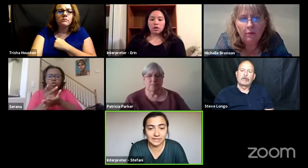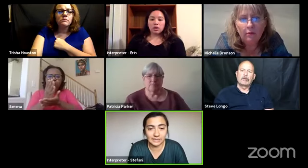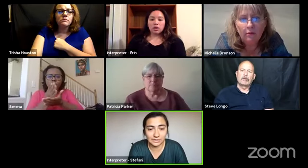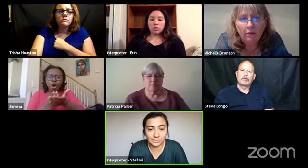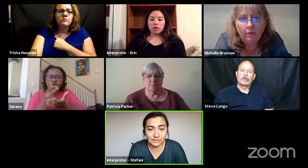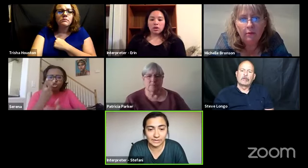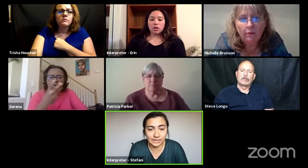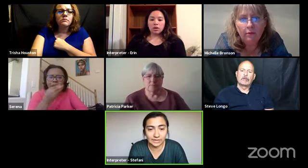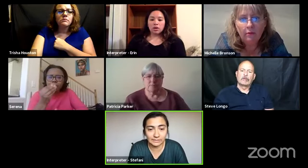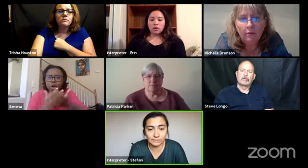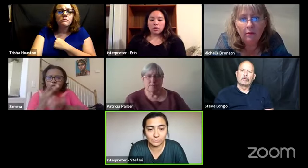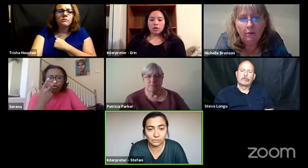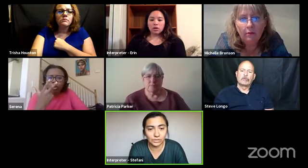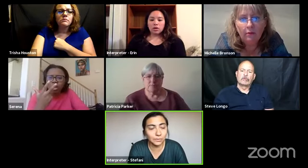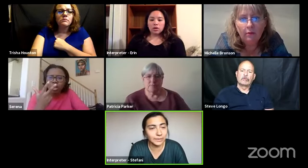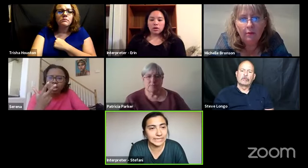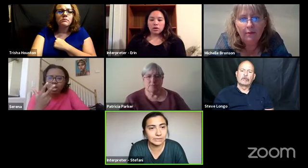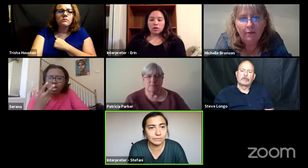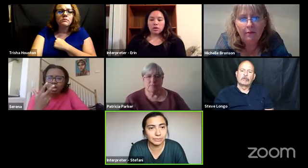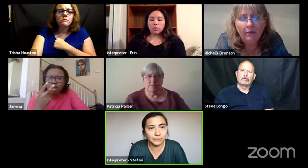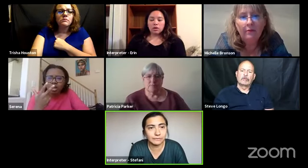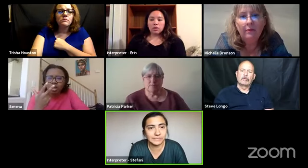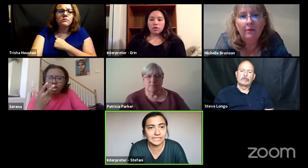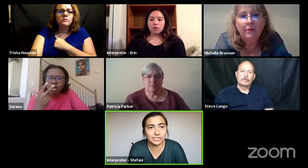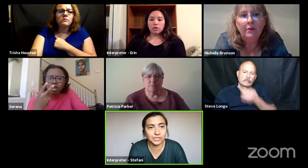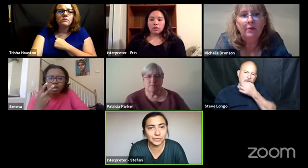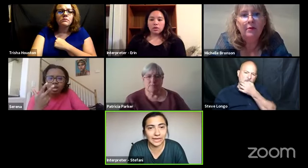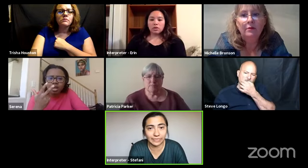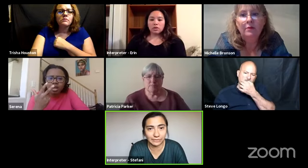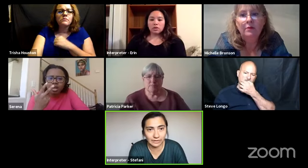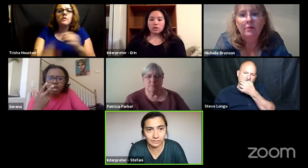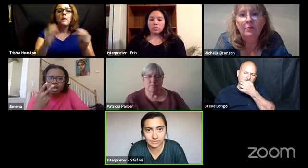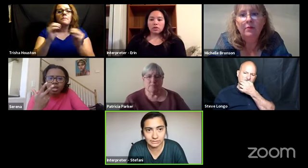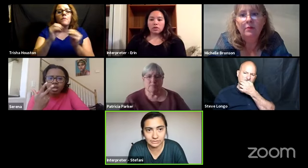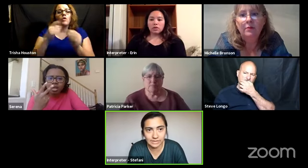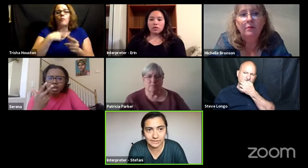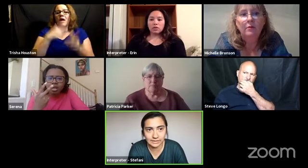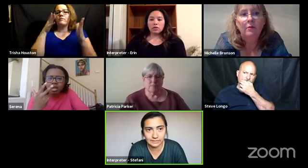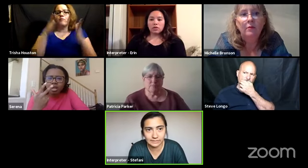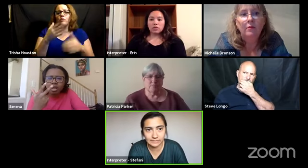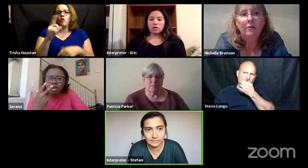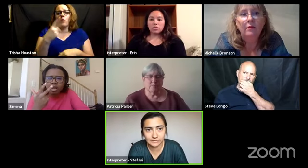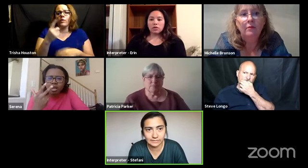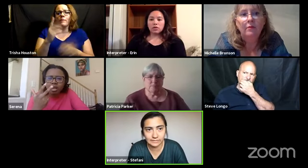I'm sorry. Don't we need to approve section 2 and 3 also as ratified?